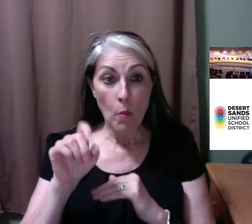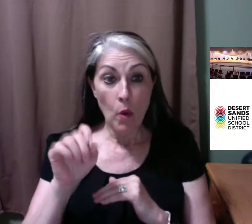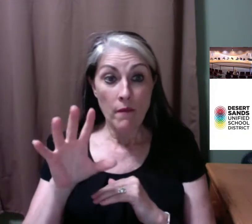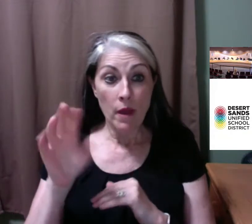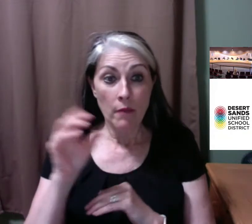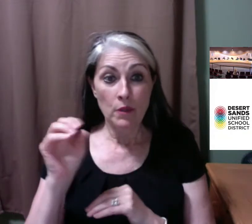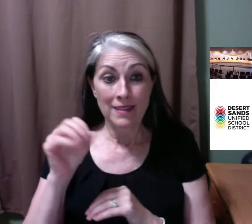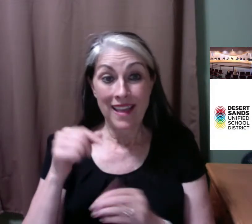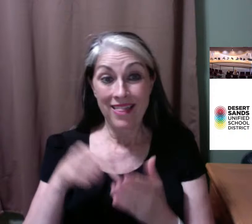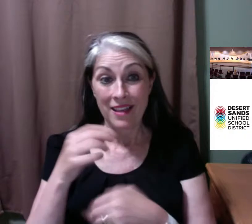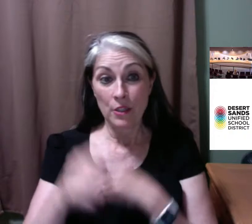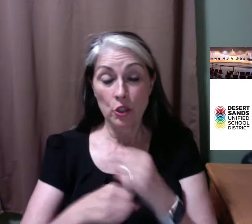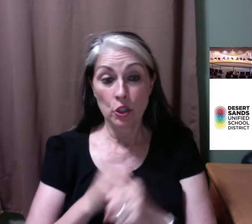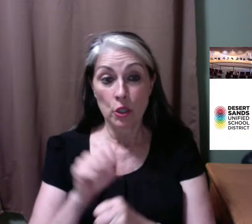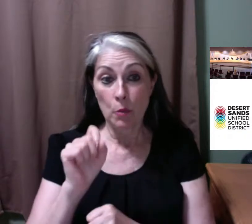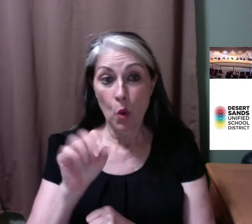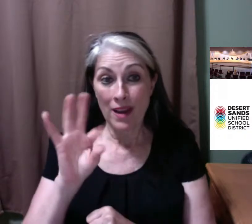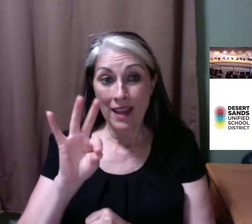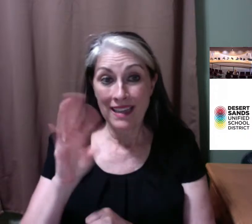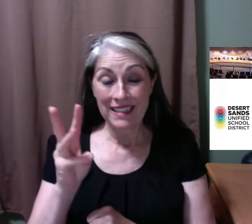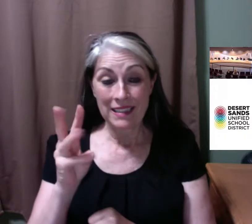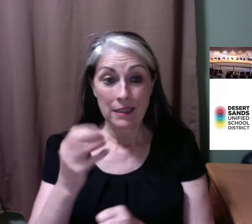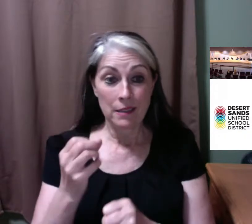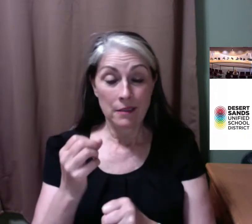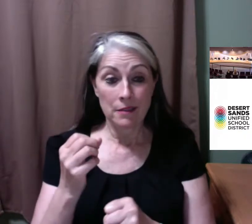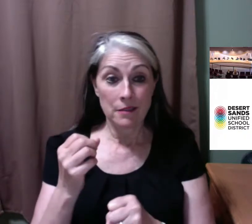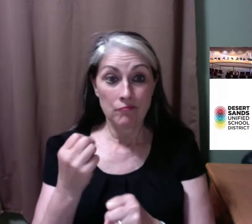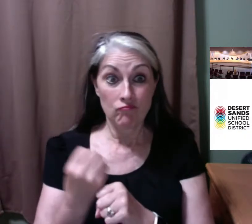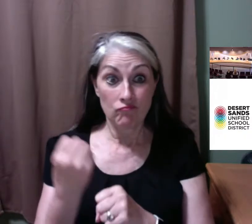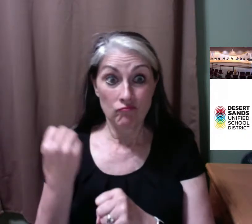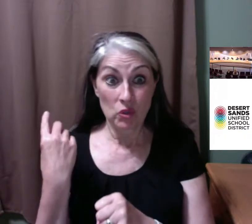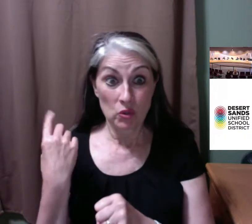year, 0.96% the year before, and